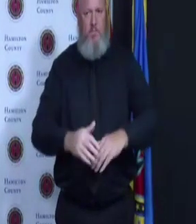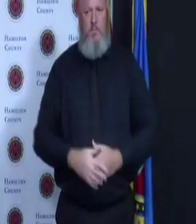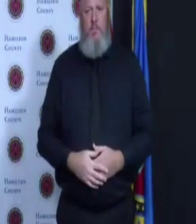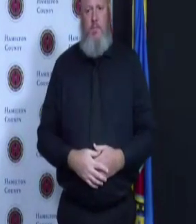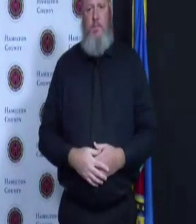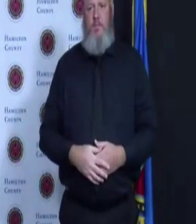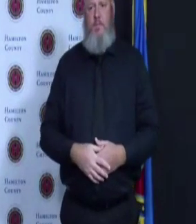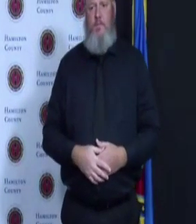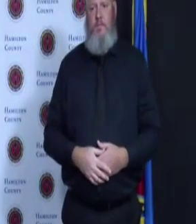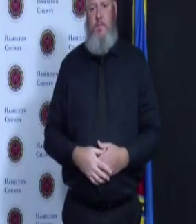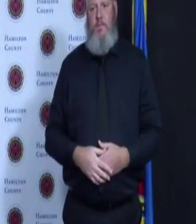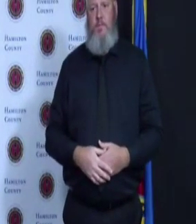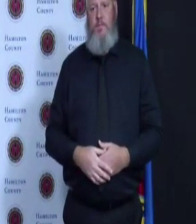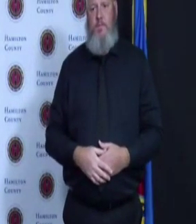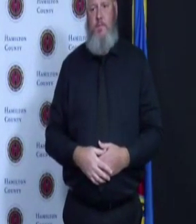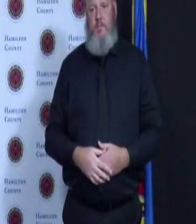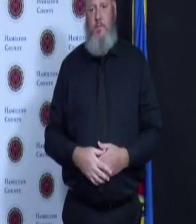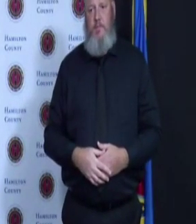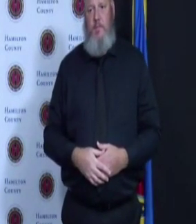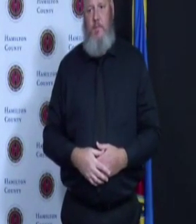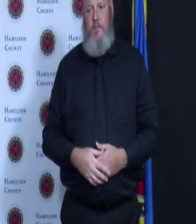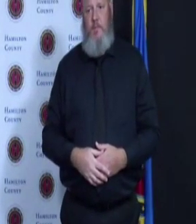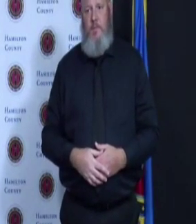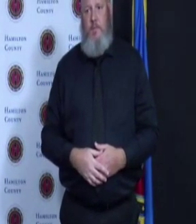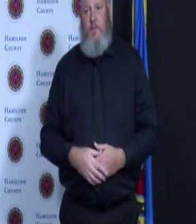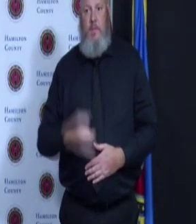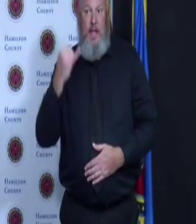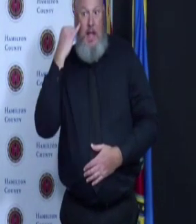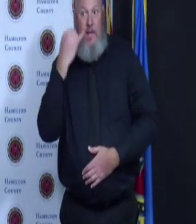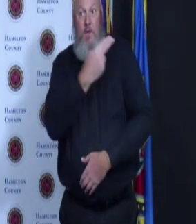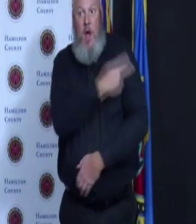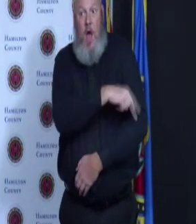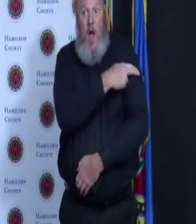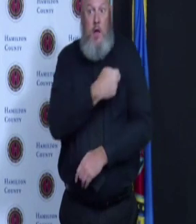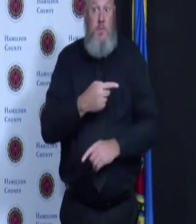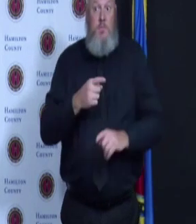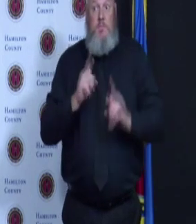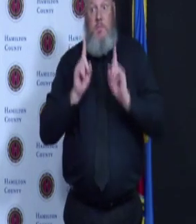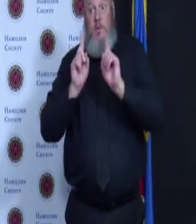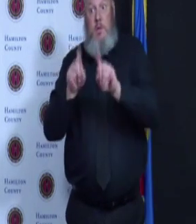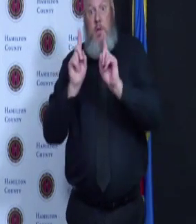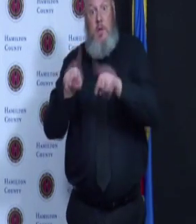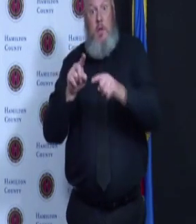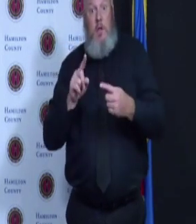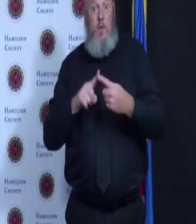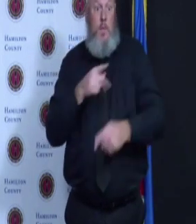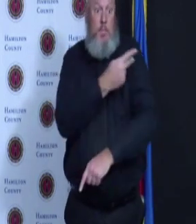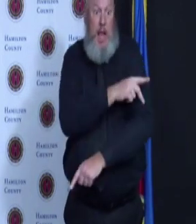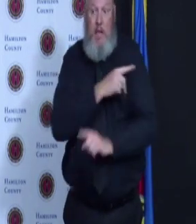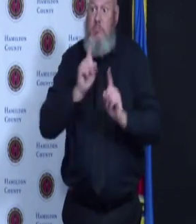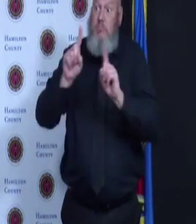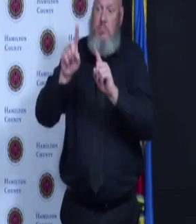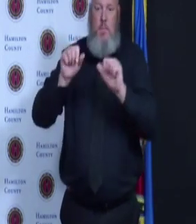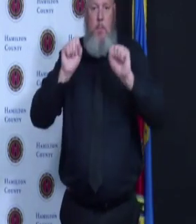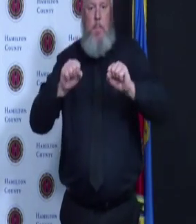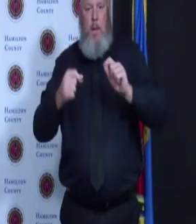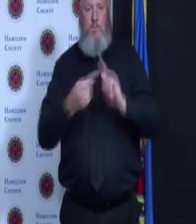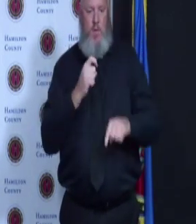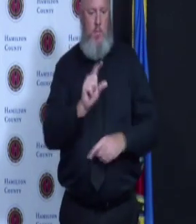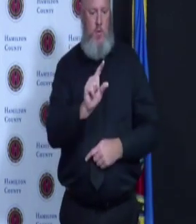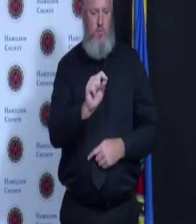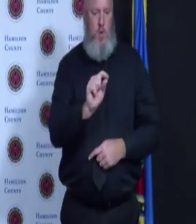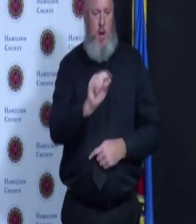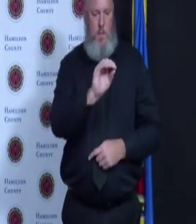to 50%. But in order for this to not become a dire situation, we need your